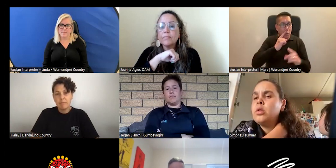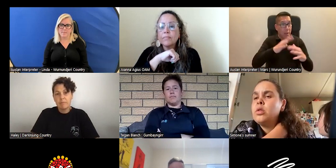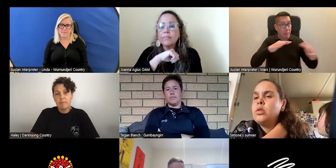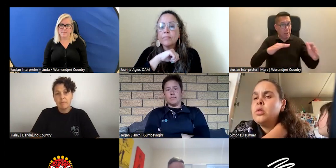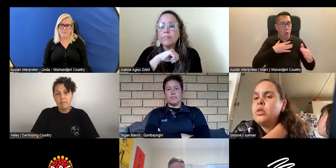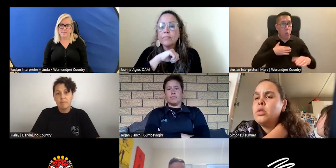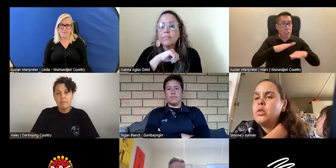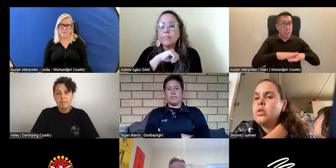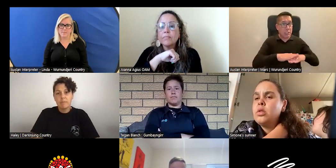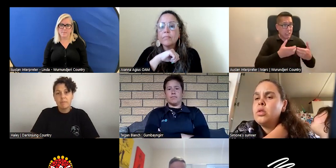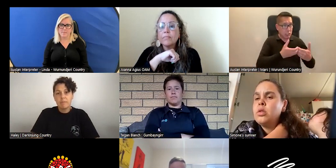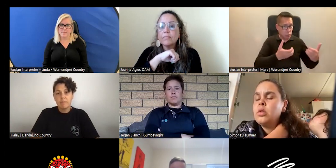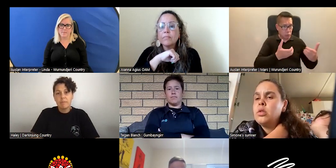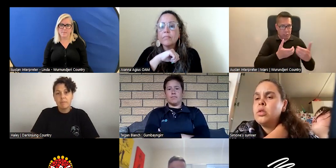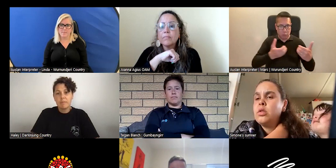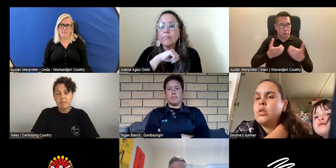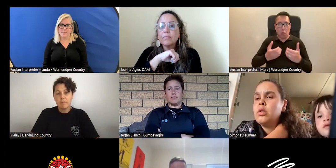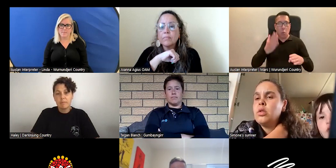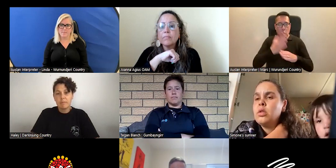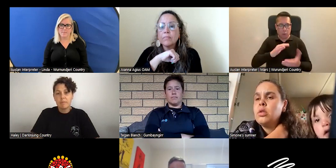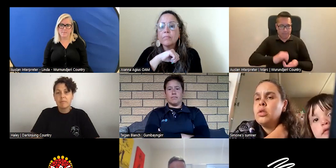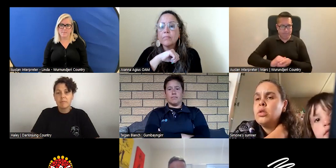sit there together and work together.